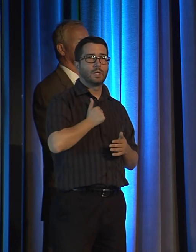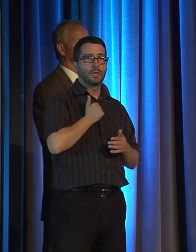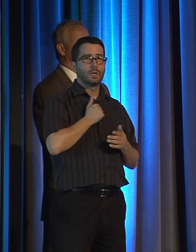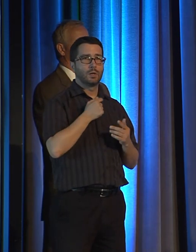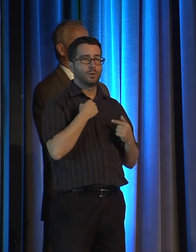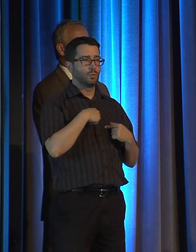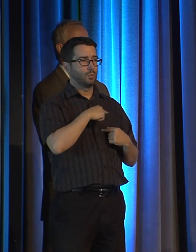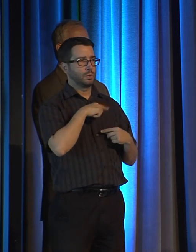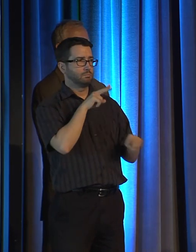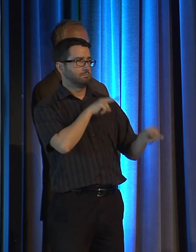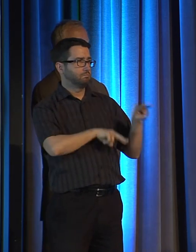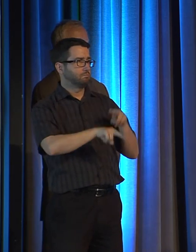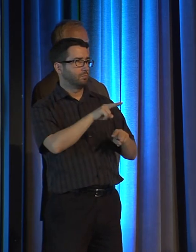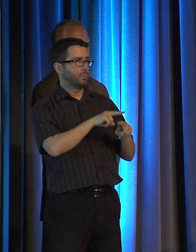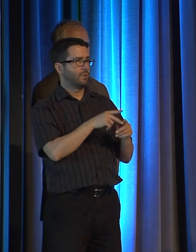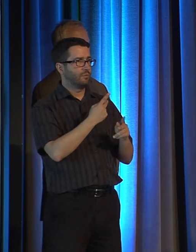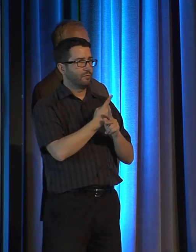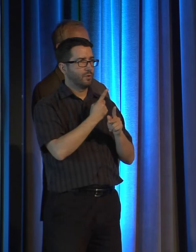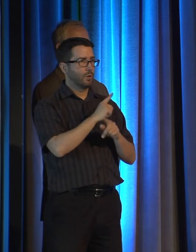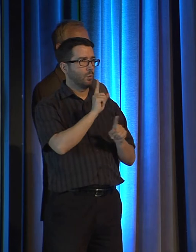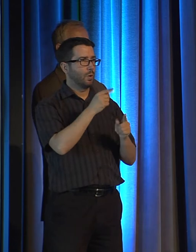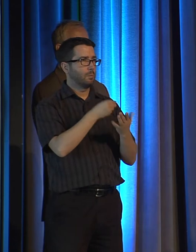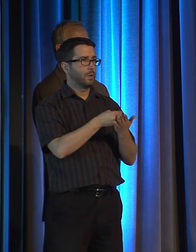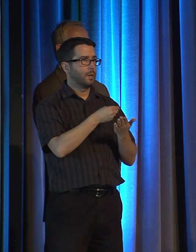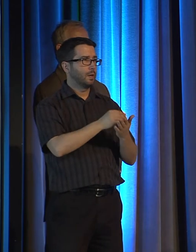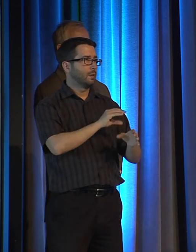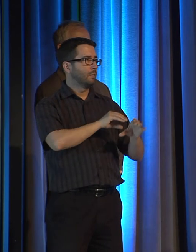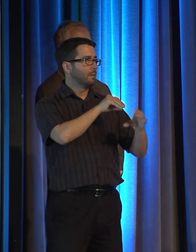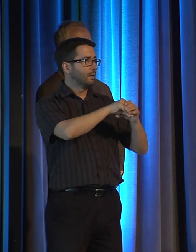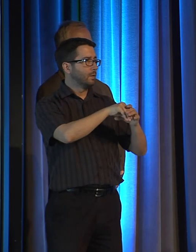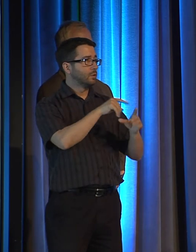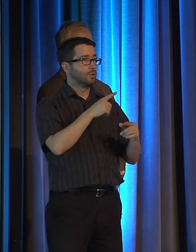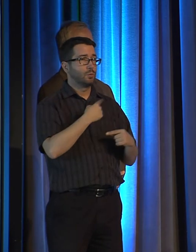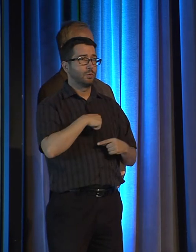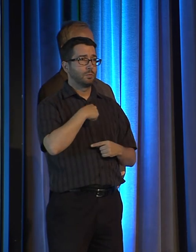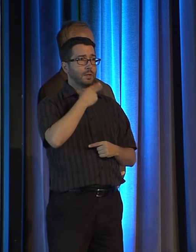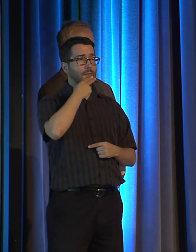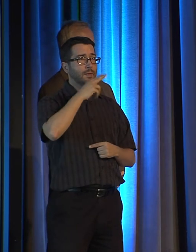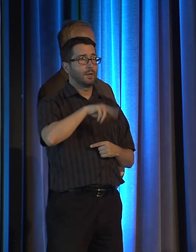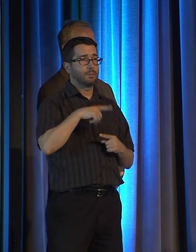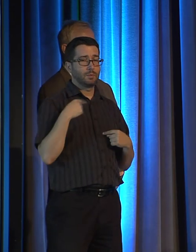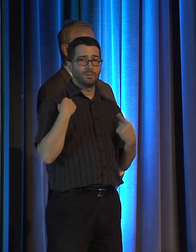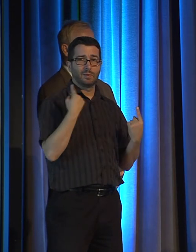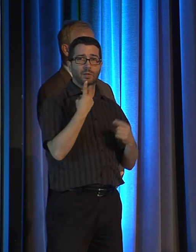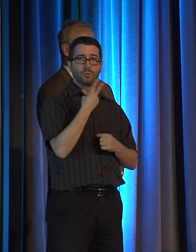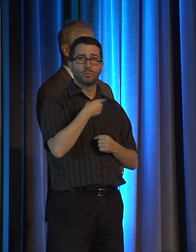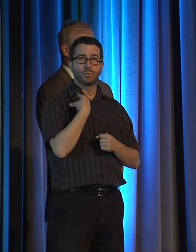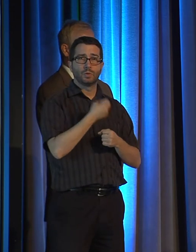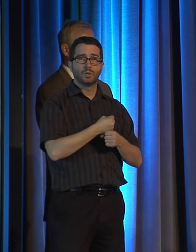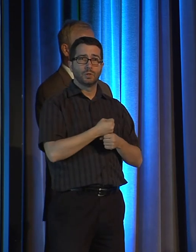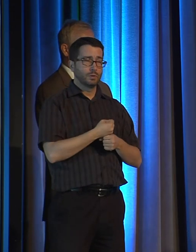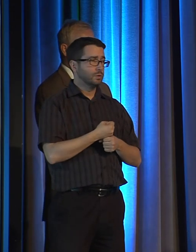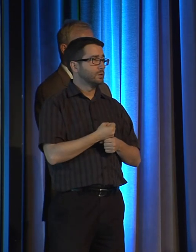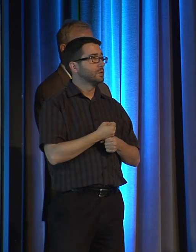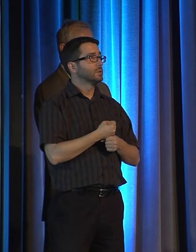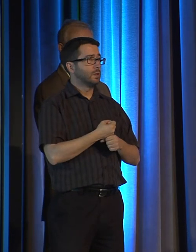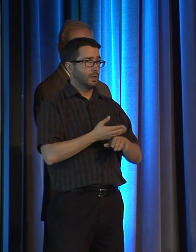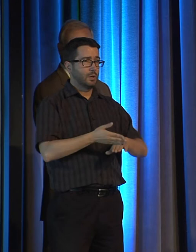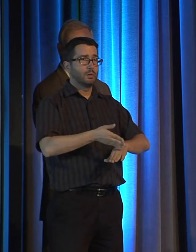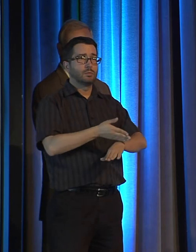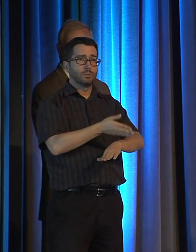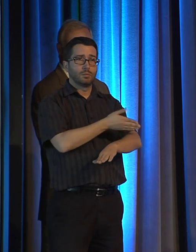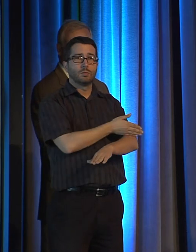make investments. We've been very fortunate that in the last 2 years that we've made constant investment